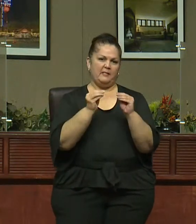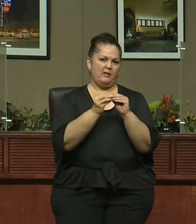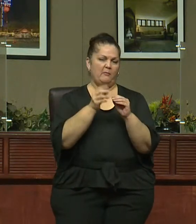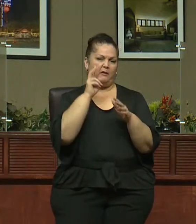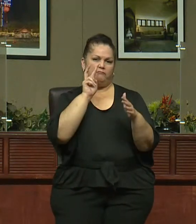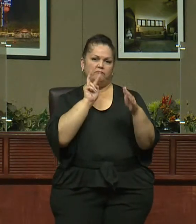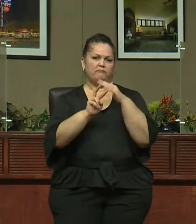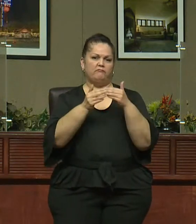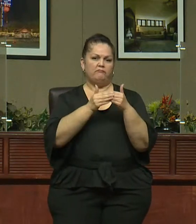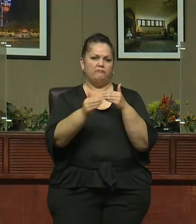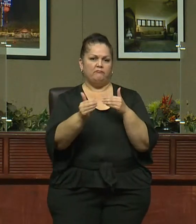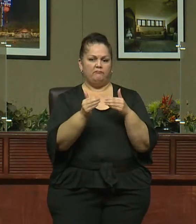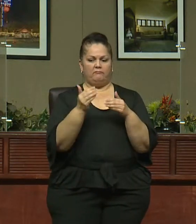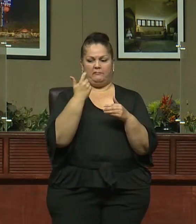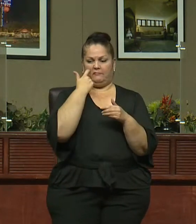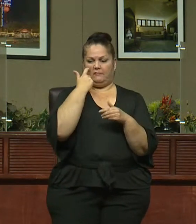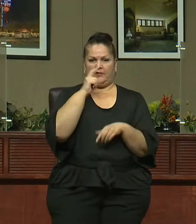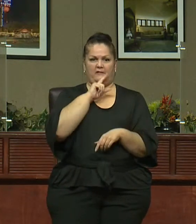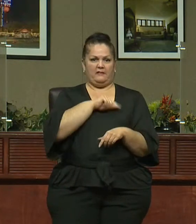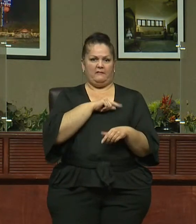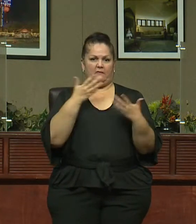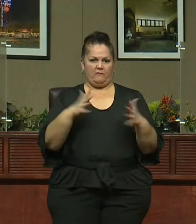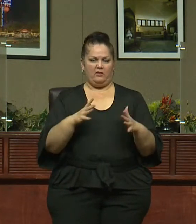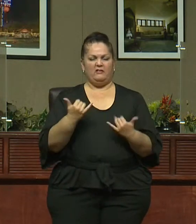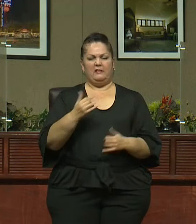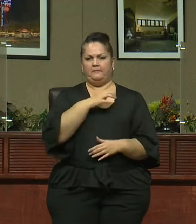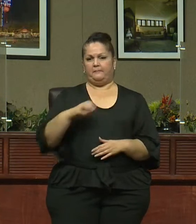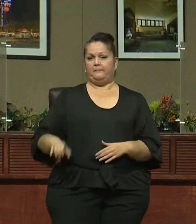now that we are through Thanksgiving. Mayor Demings.